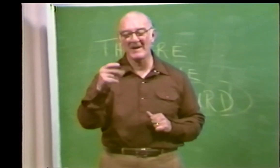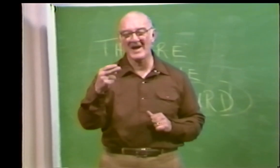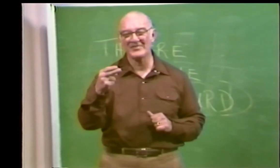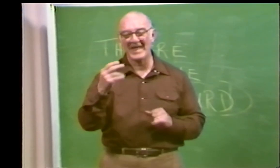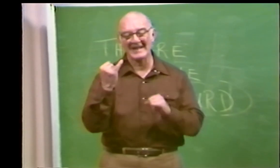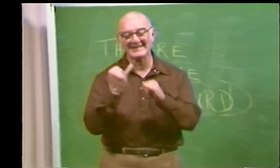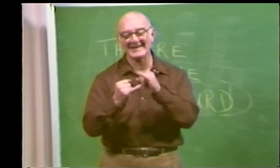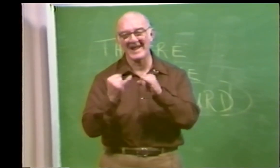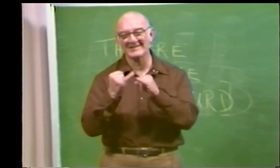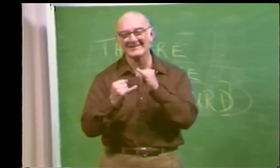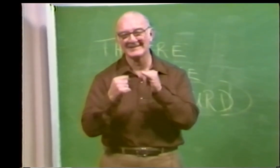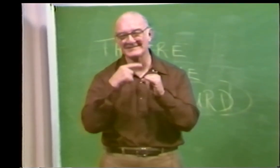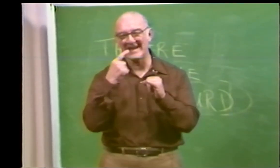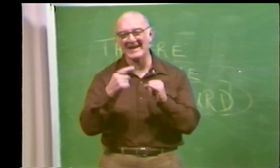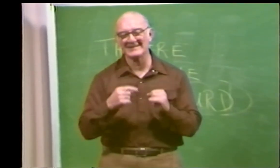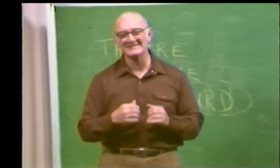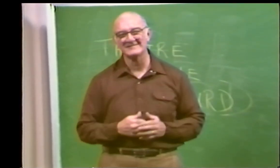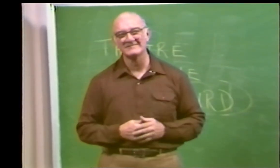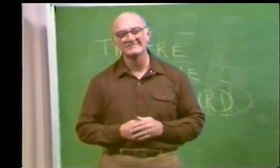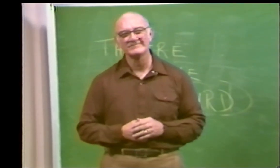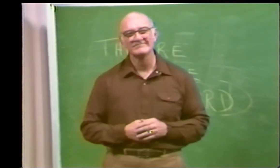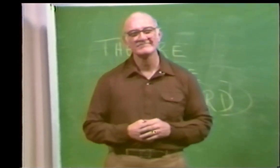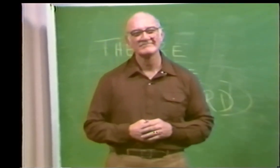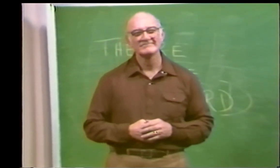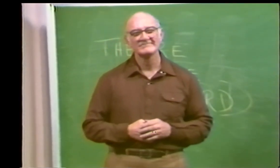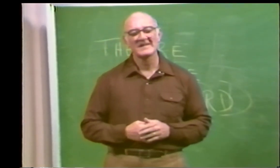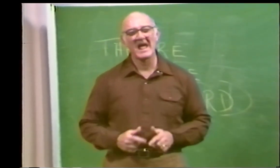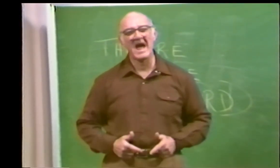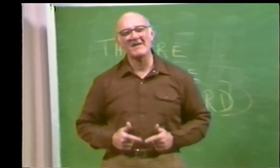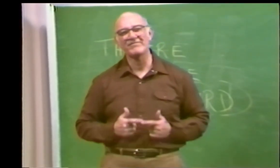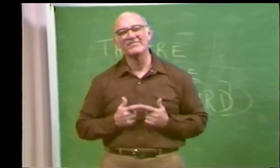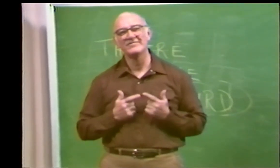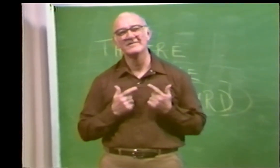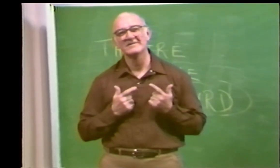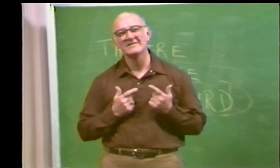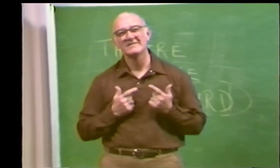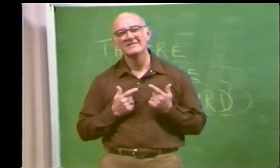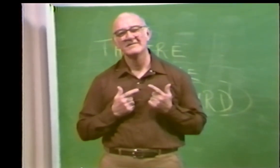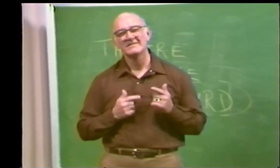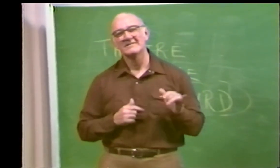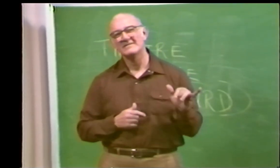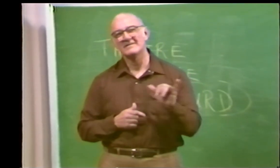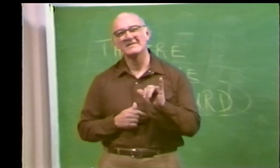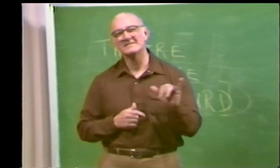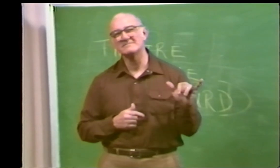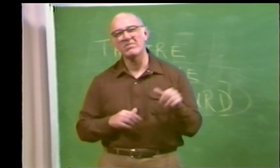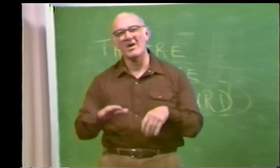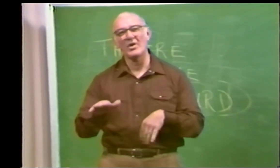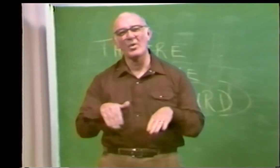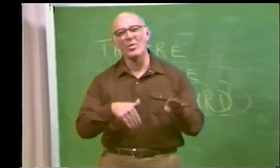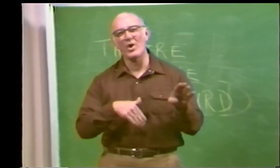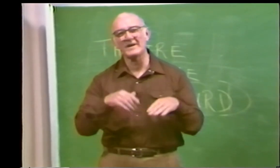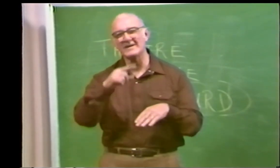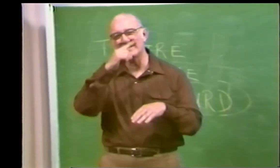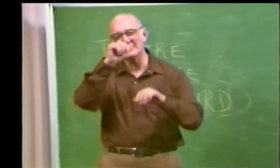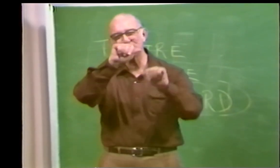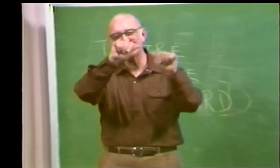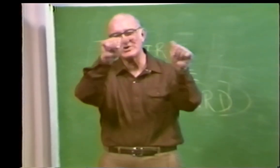Macbeth, at the end, he says, life is but a walking